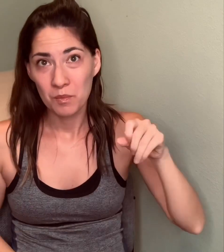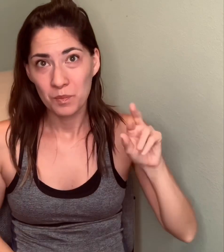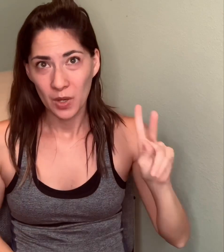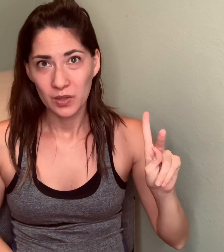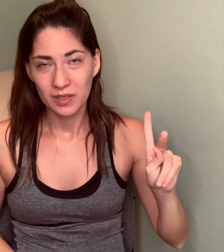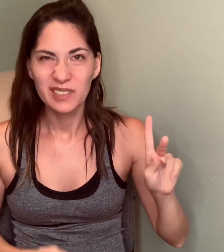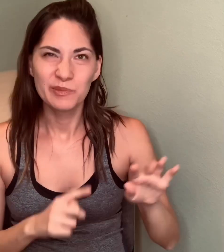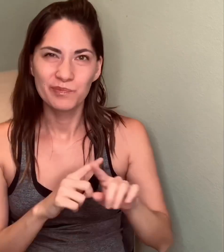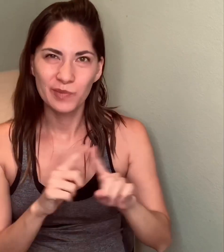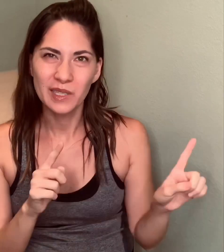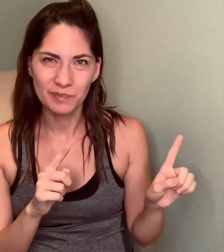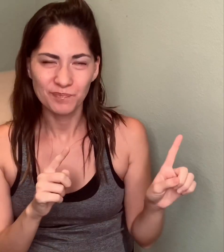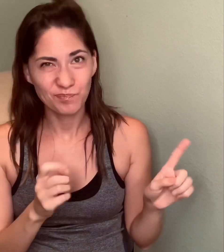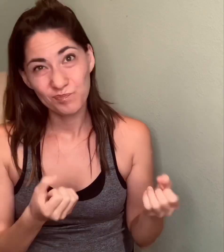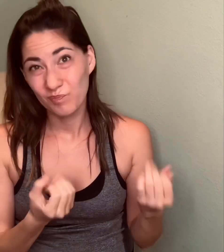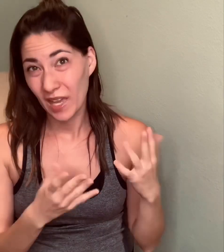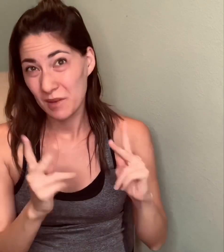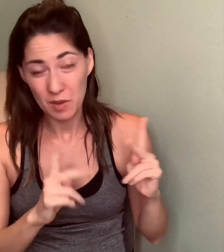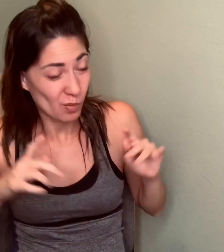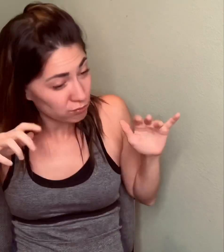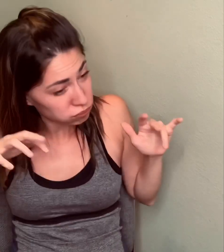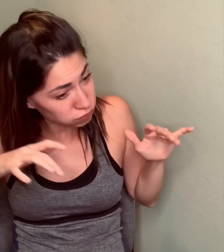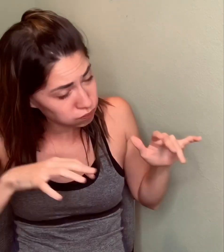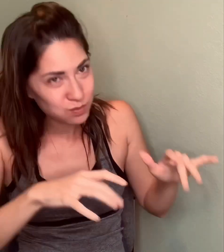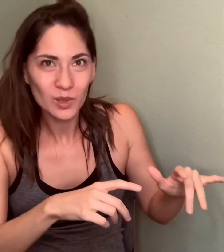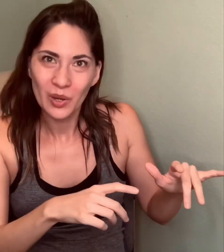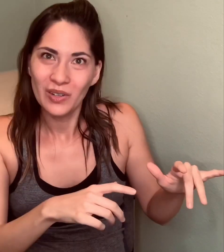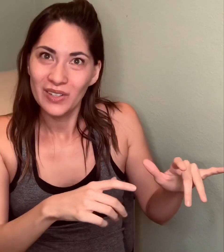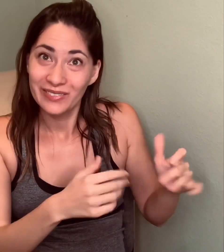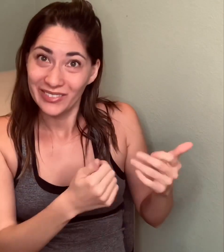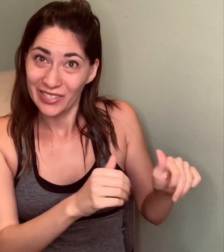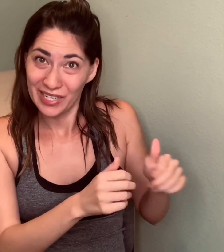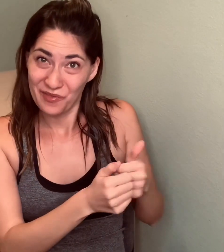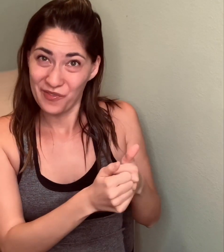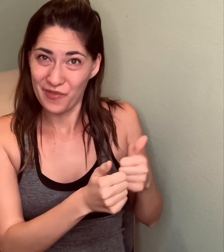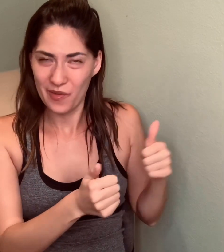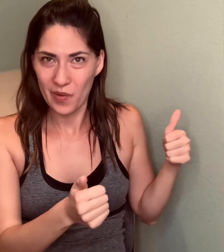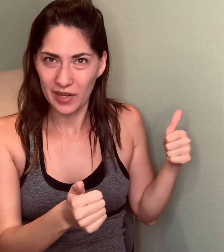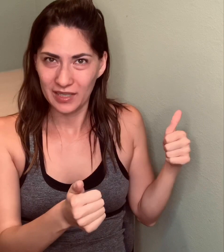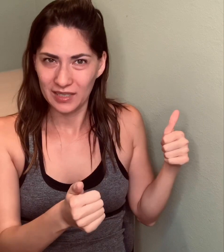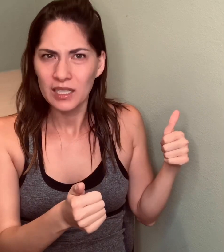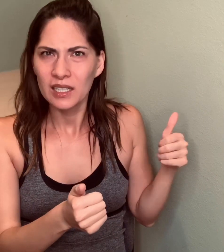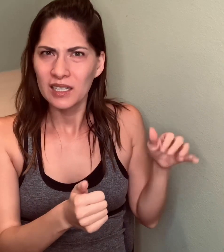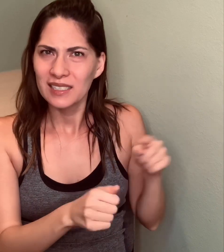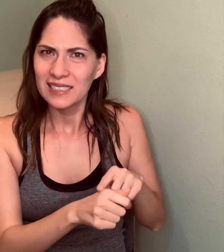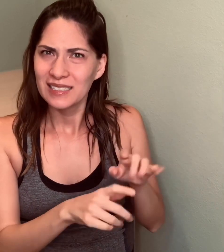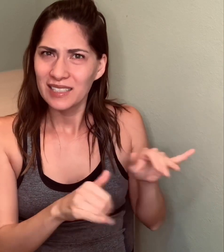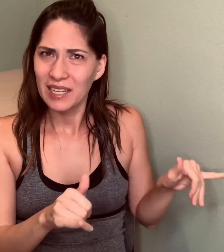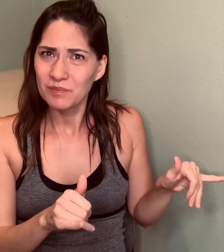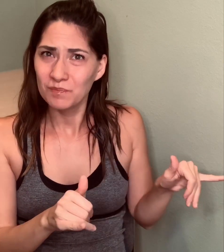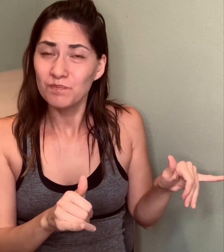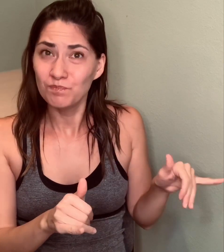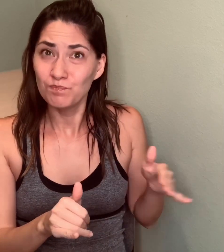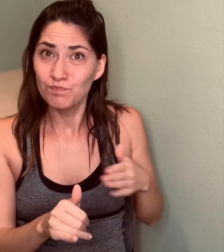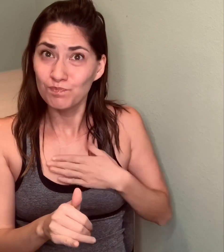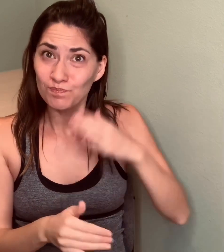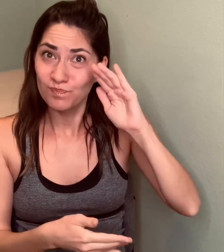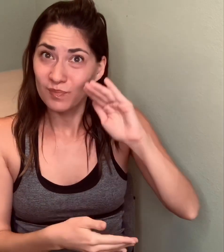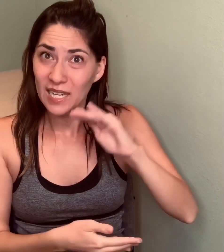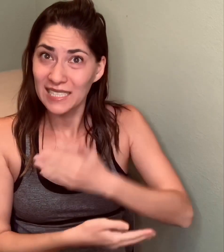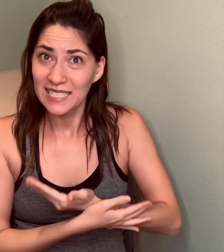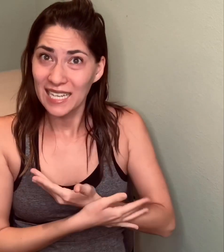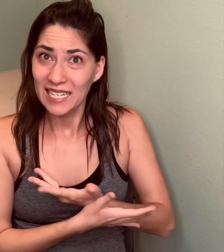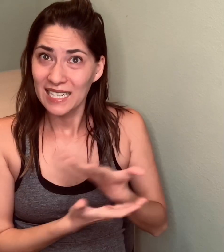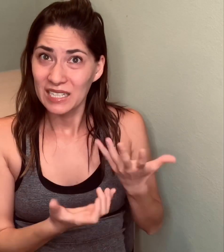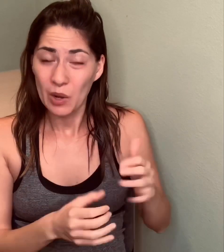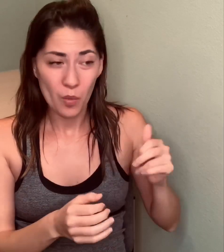so crowded, and so I'm trying to avoid crowds, obviously, and also I don't want my son to get run over